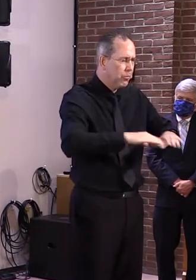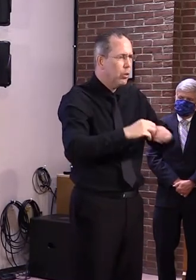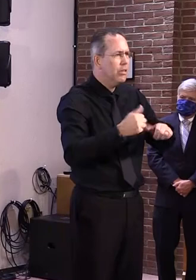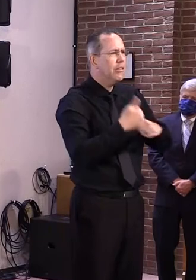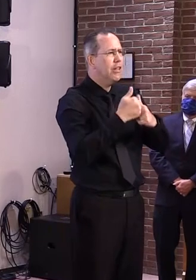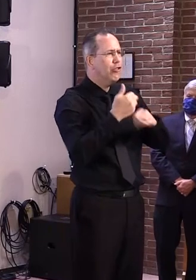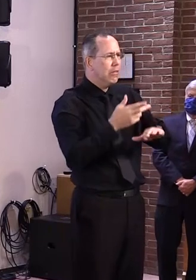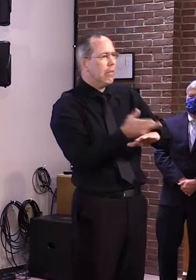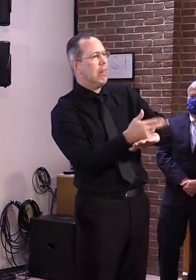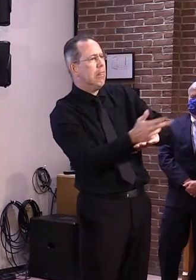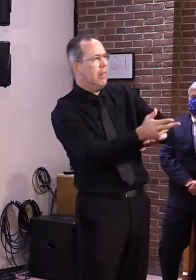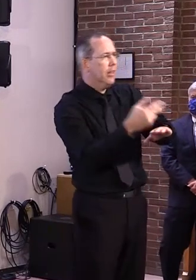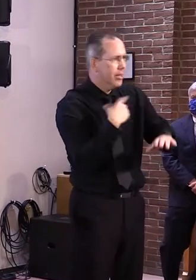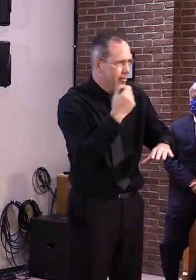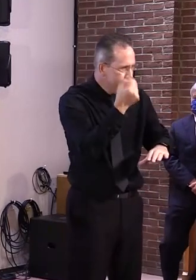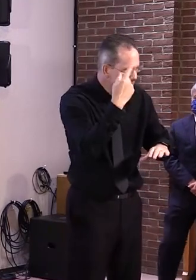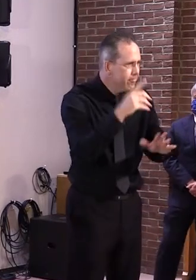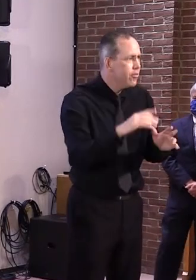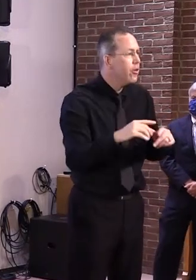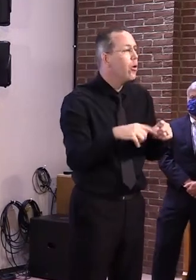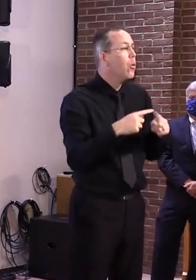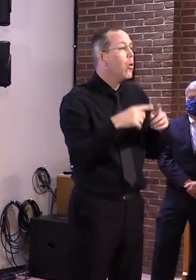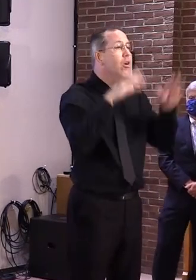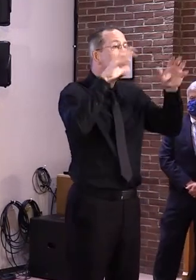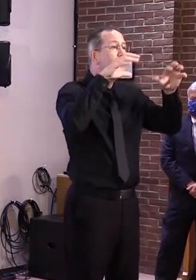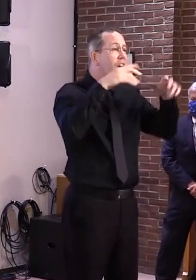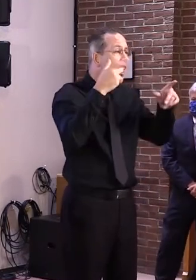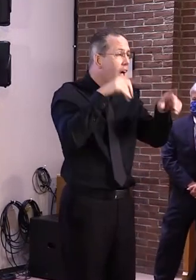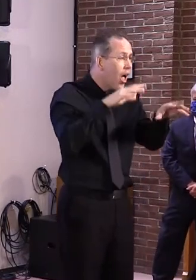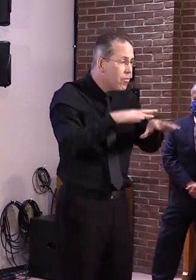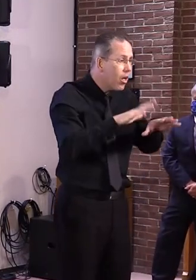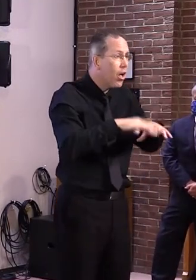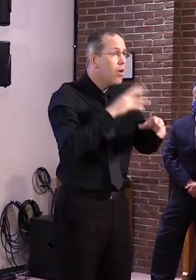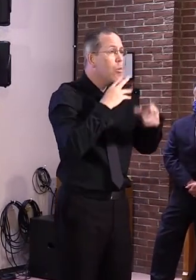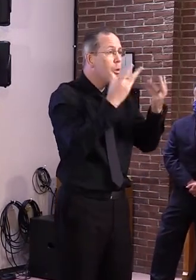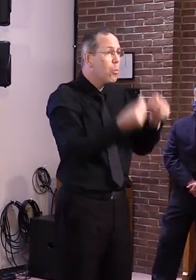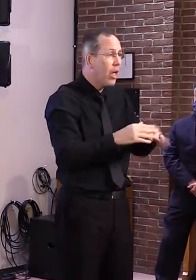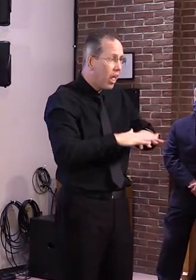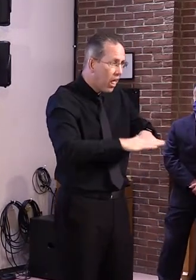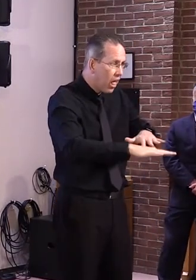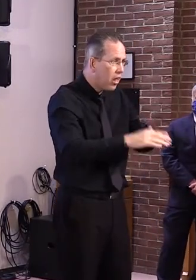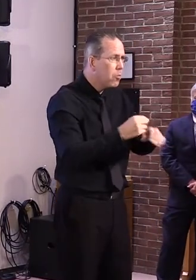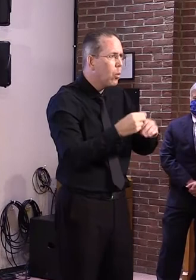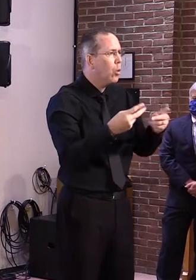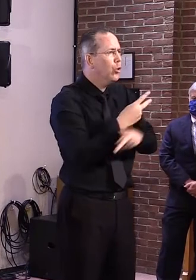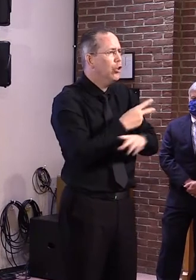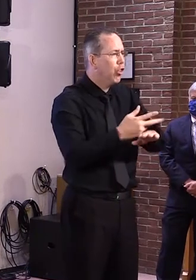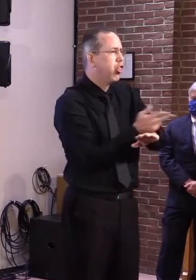them, especially on a motorcycle. But we paint them now.